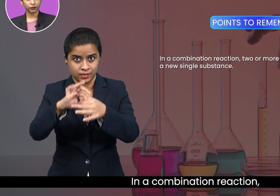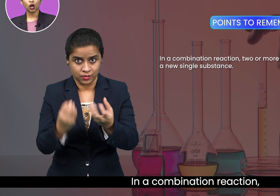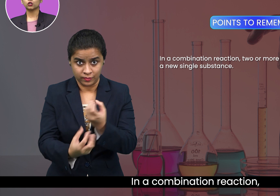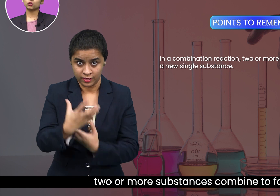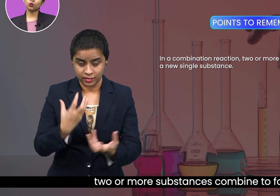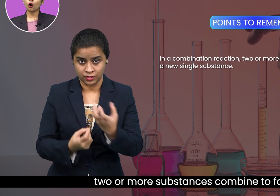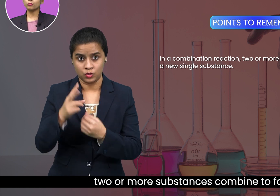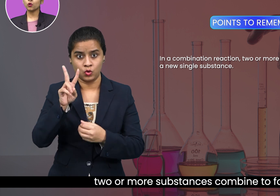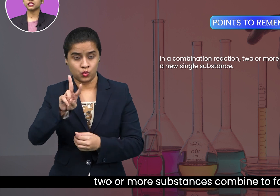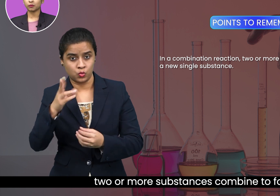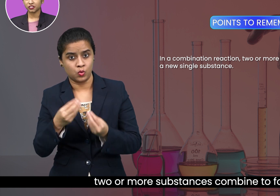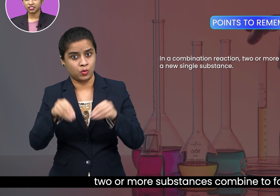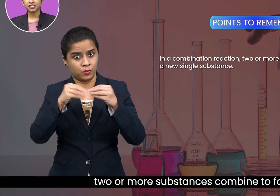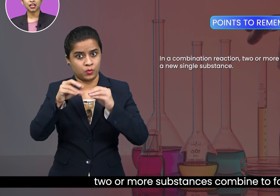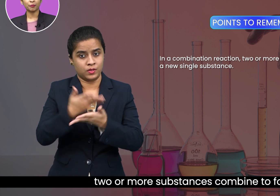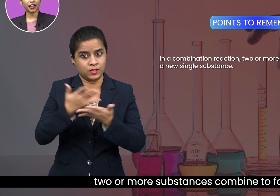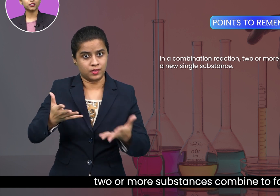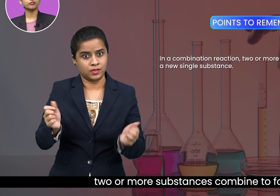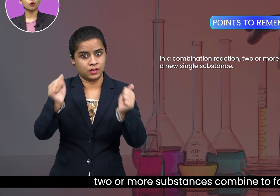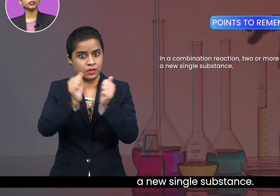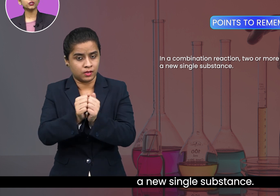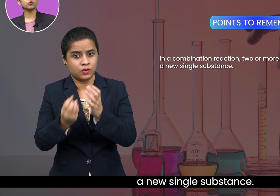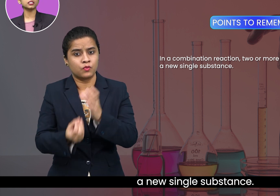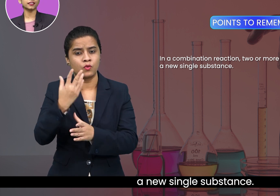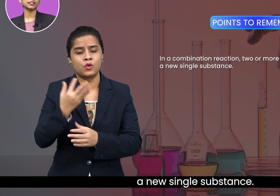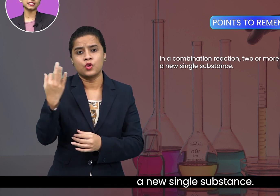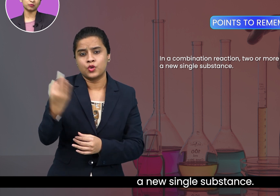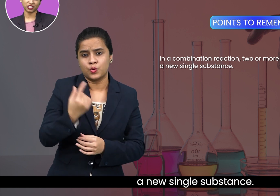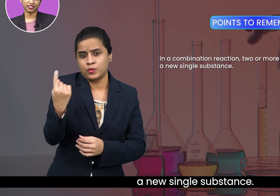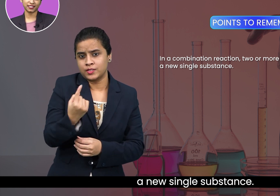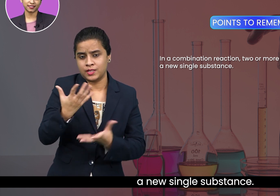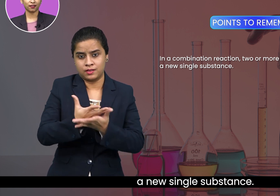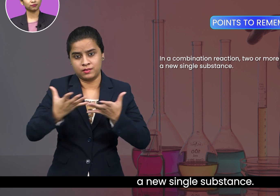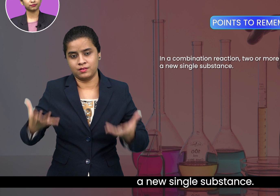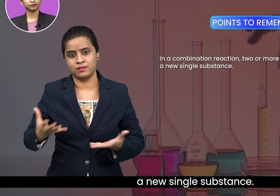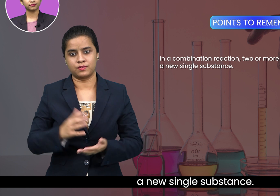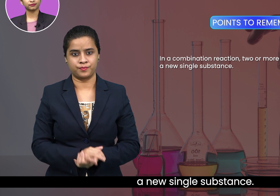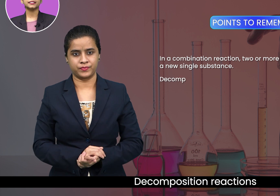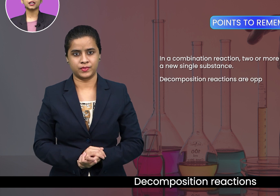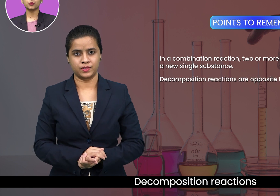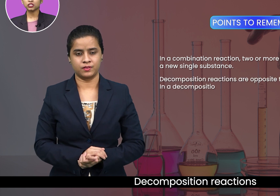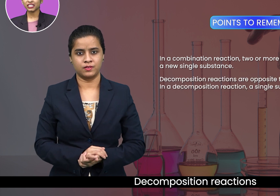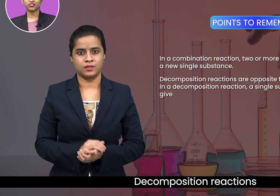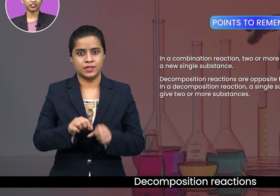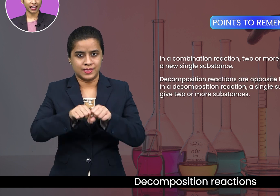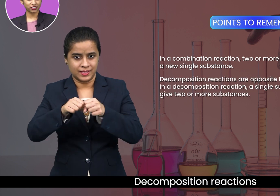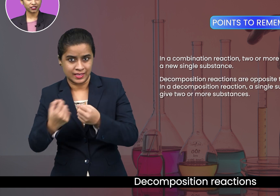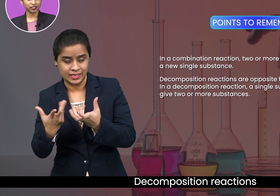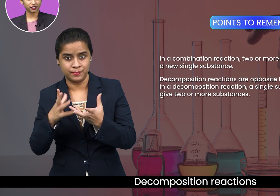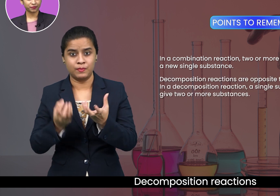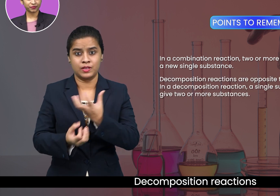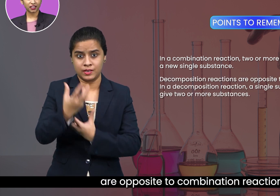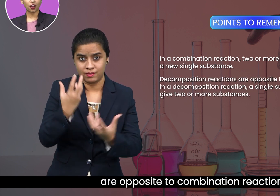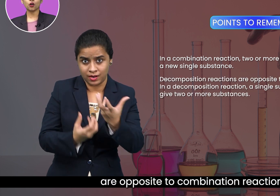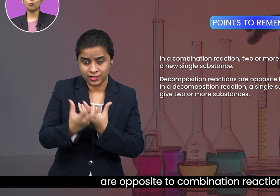reaction, two or more substances combine to form a new single substance. Decomposition